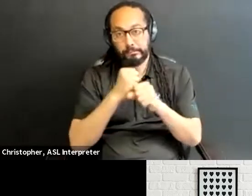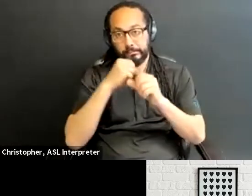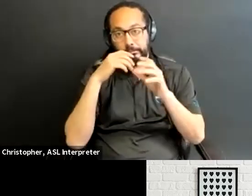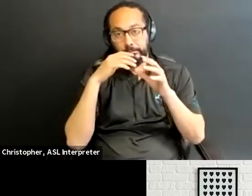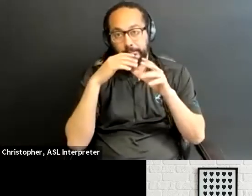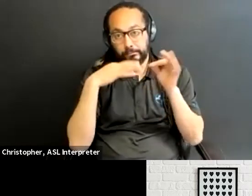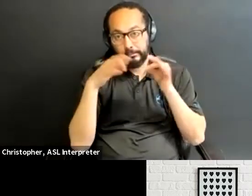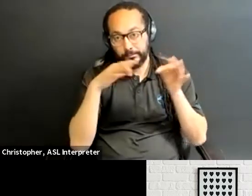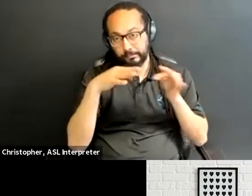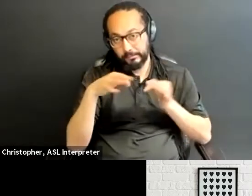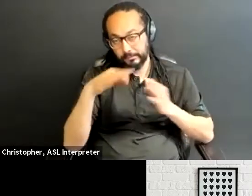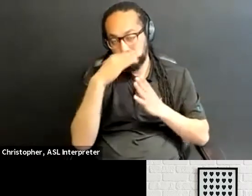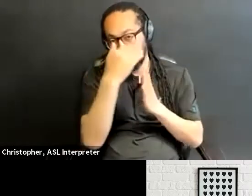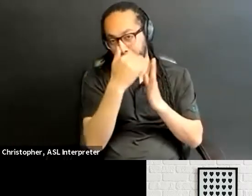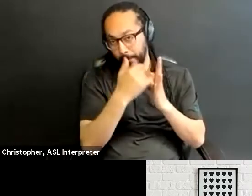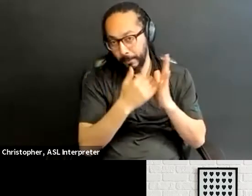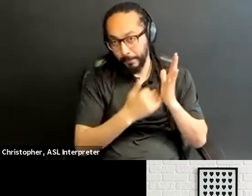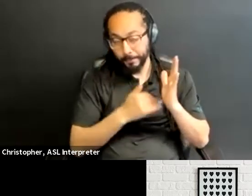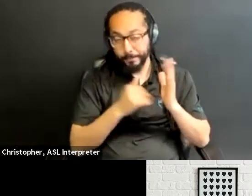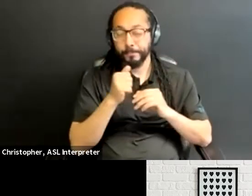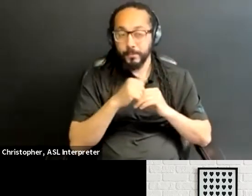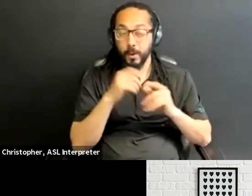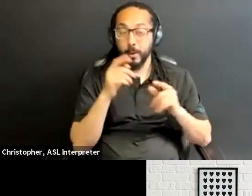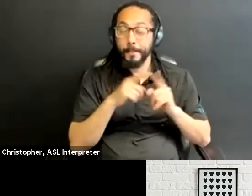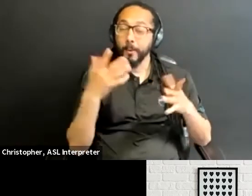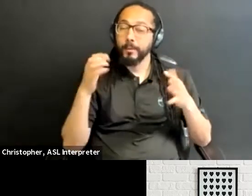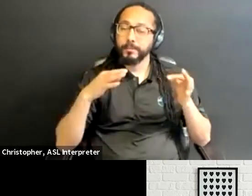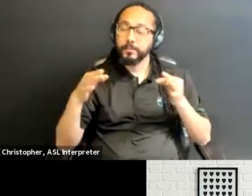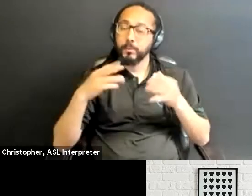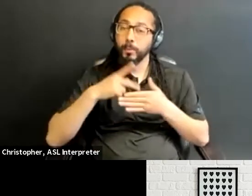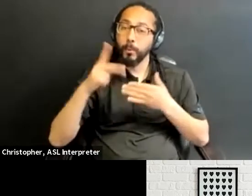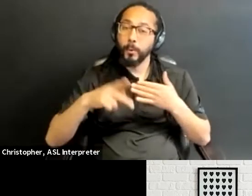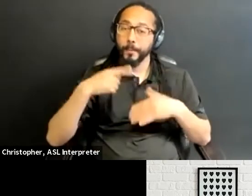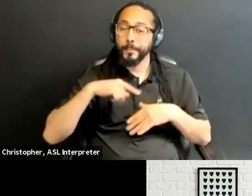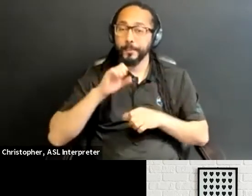it, but we did want to speak a little bit about the program and the work we do.